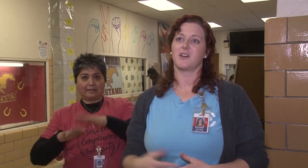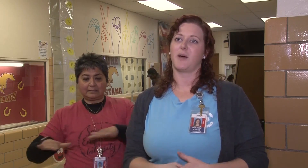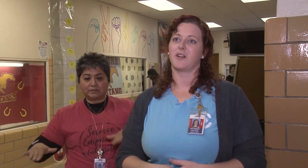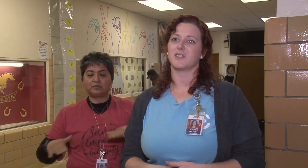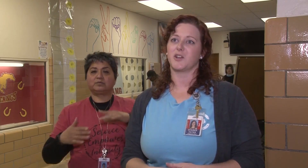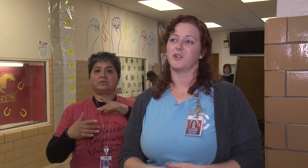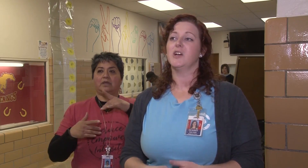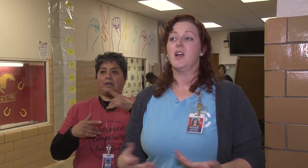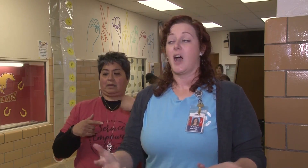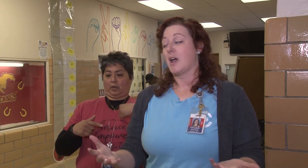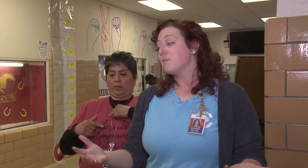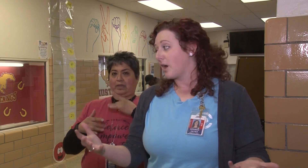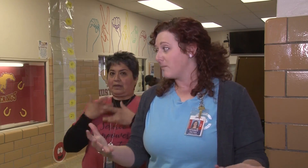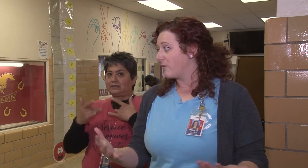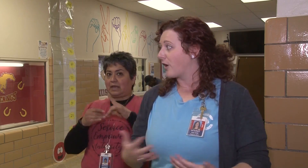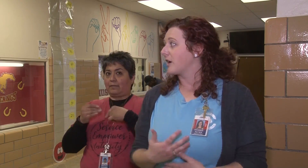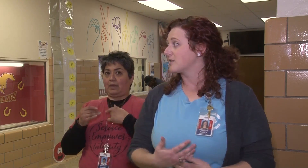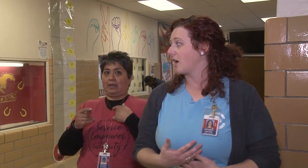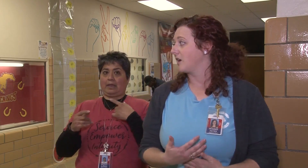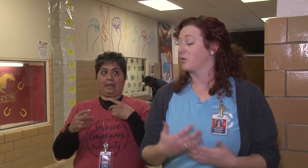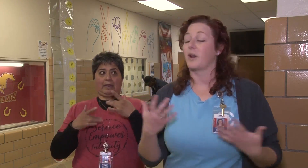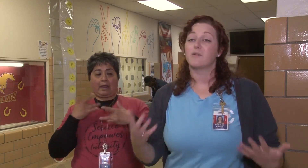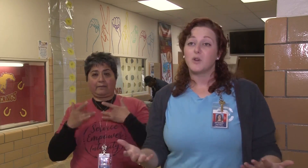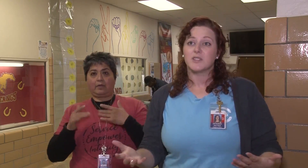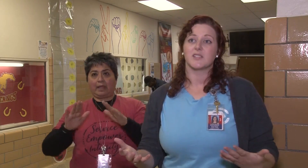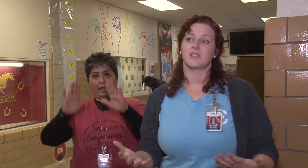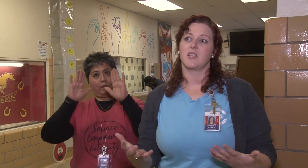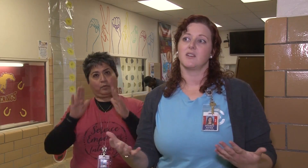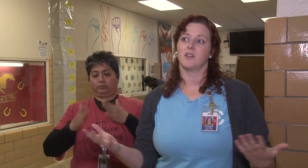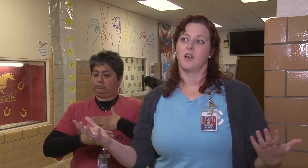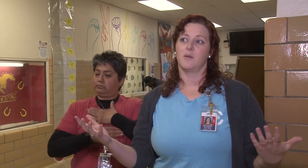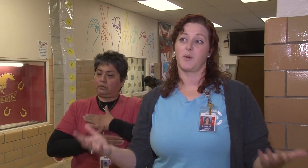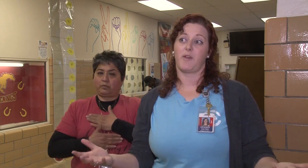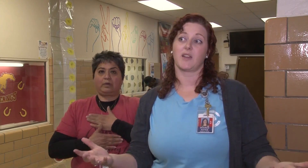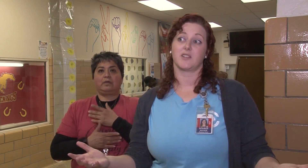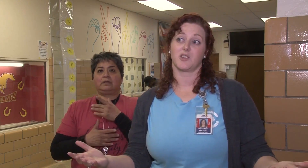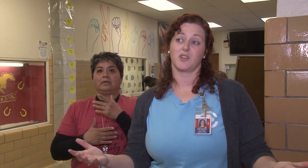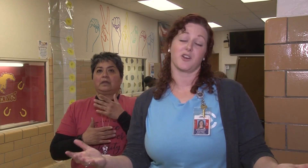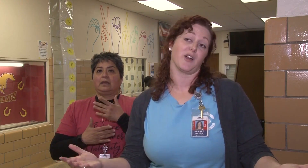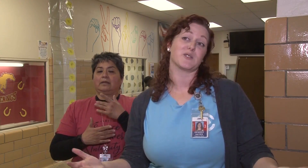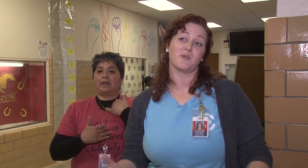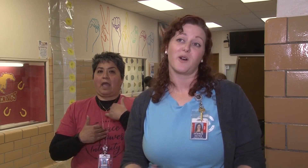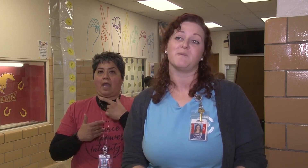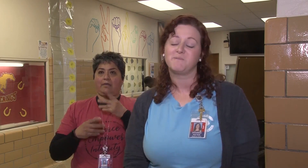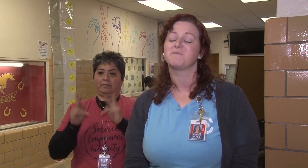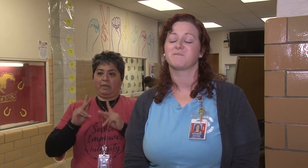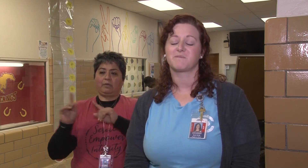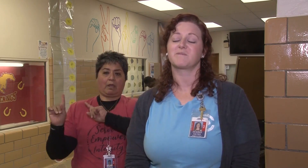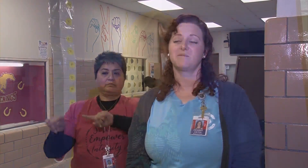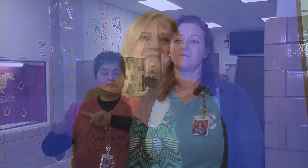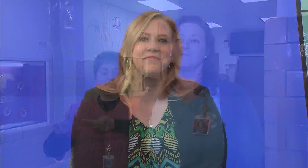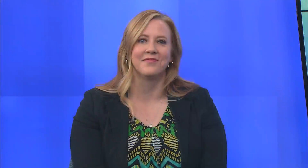excited about it so I'm I'm very excited and grateful to see that we've had such a good turnout so far